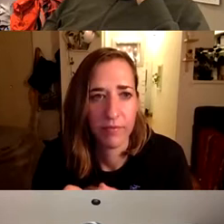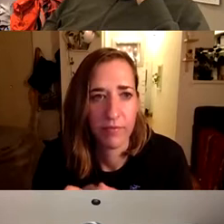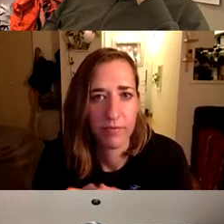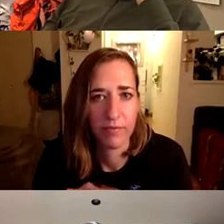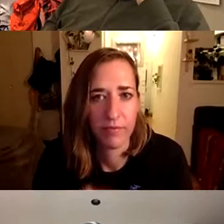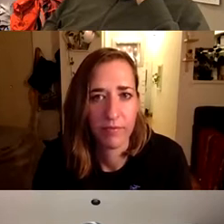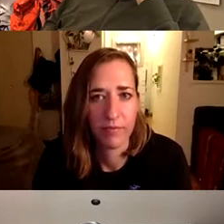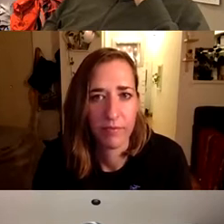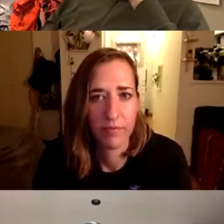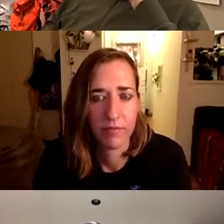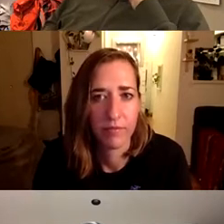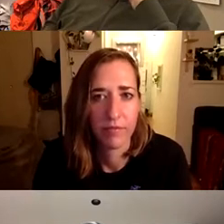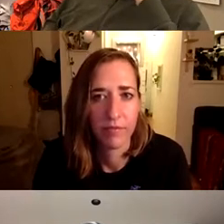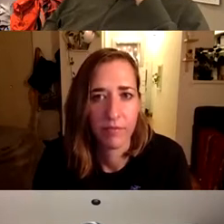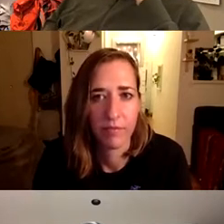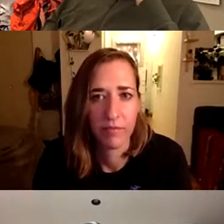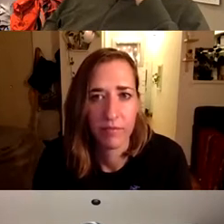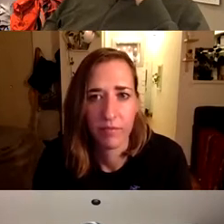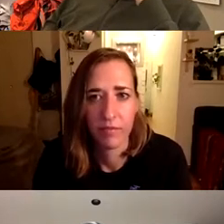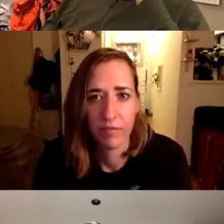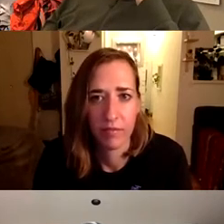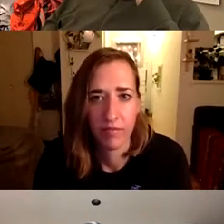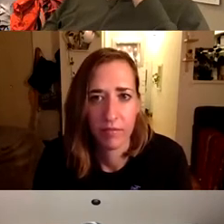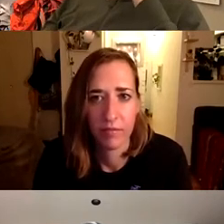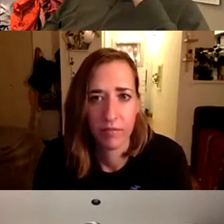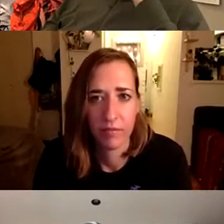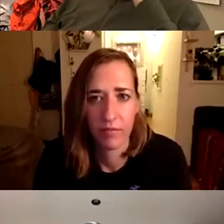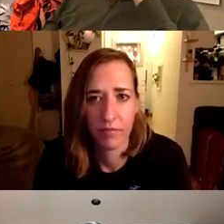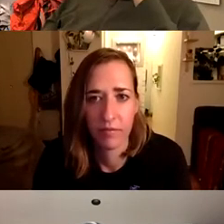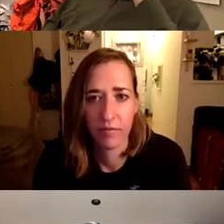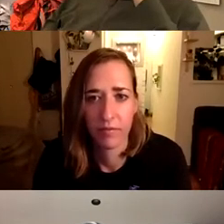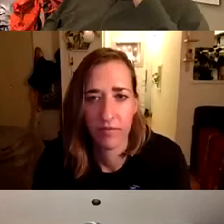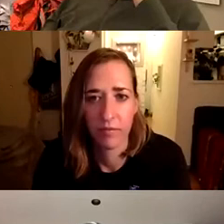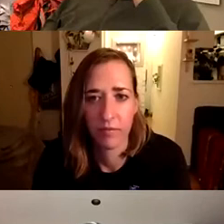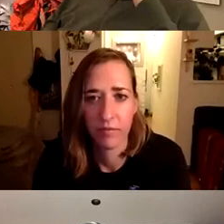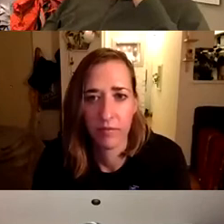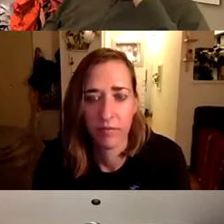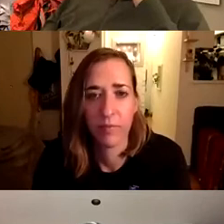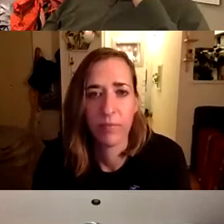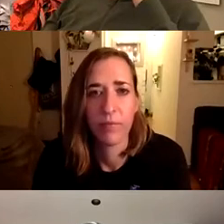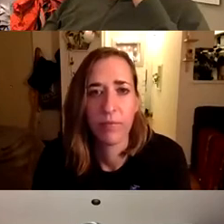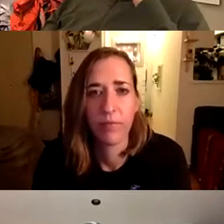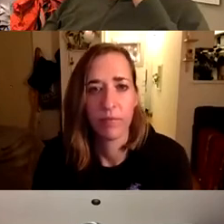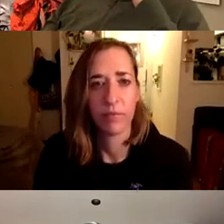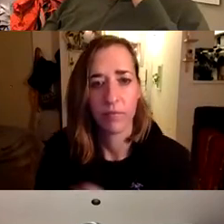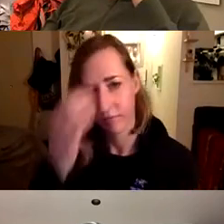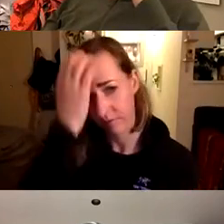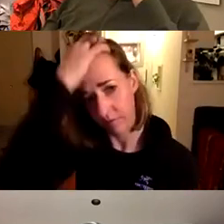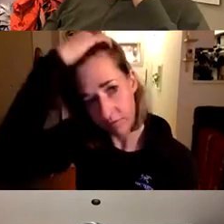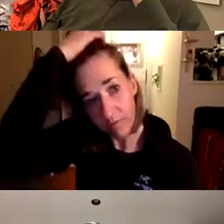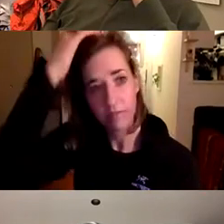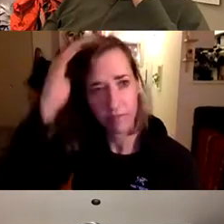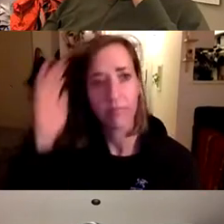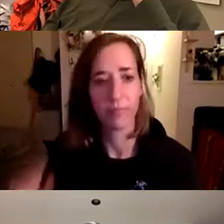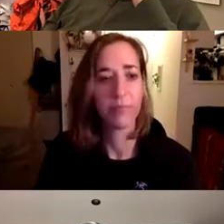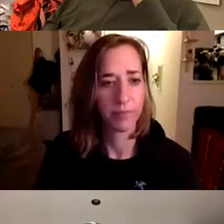me. My encouragement would be for you to either take a screenshot, and I can put this back up if you want to take a